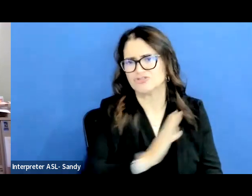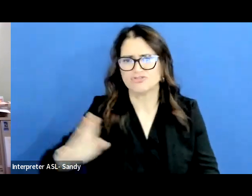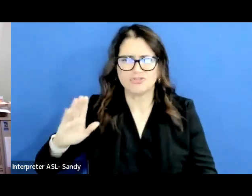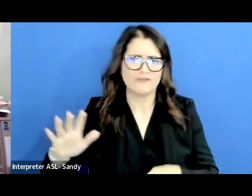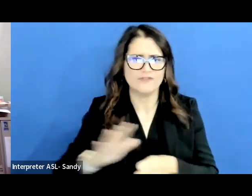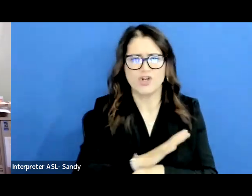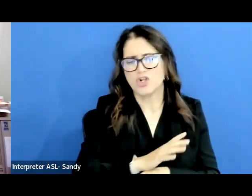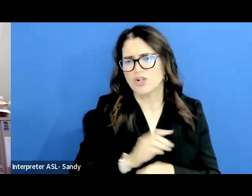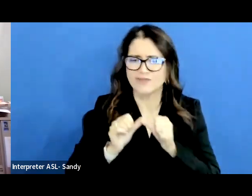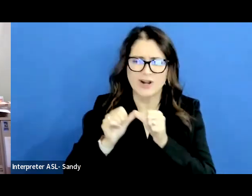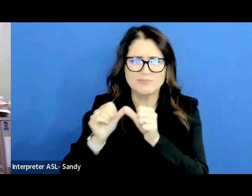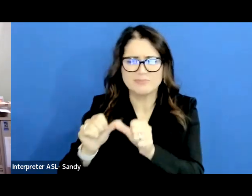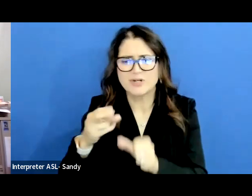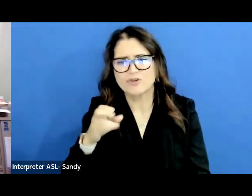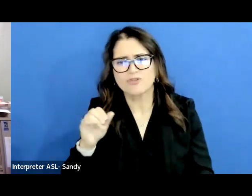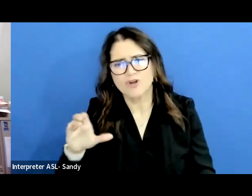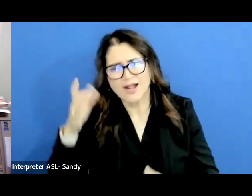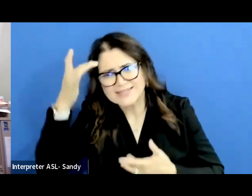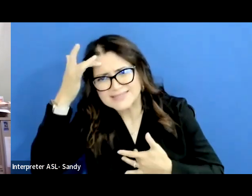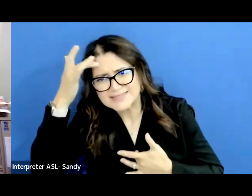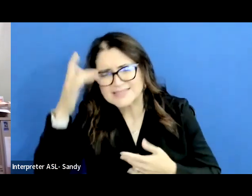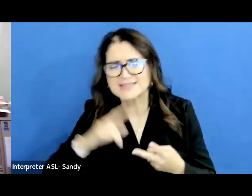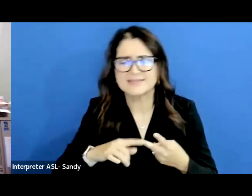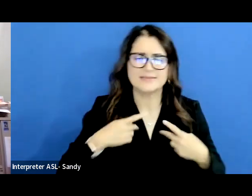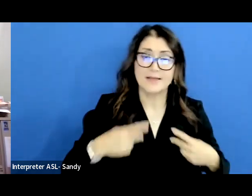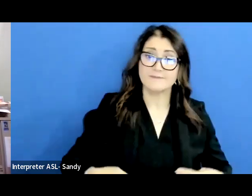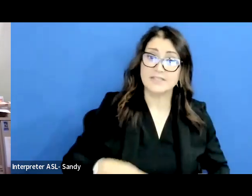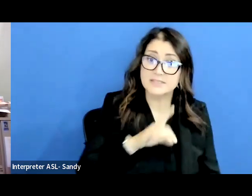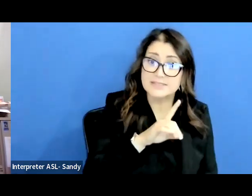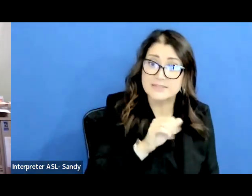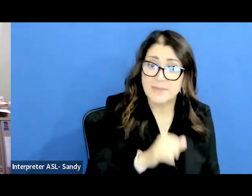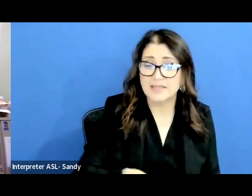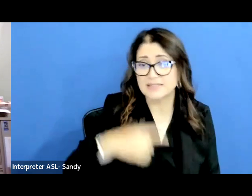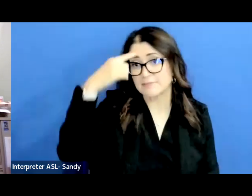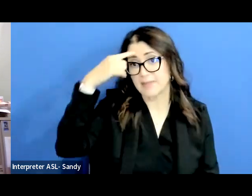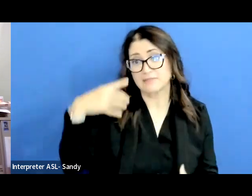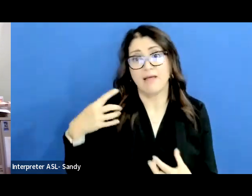chronic diseases to physical disabilities, mental health,